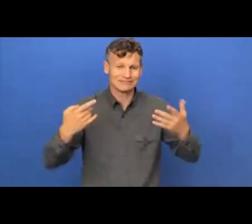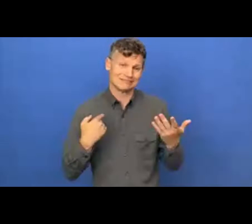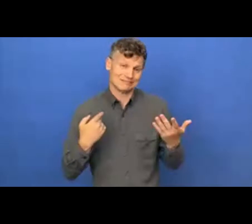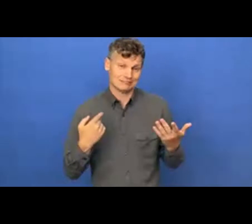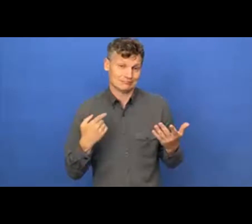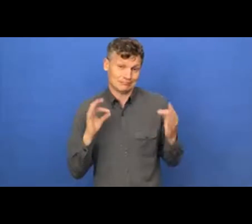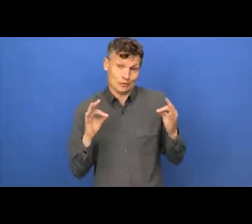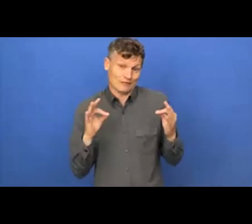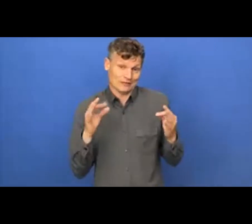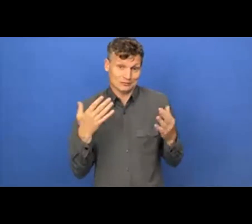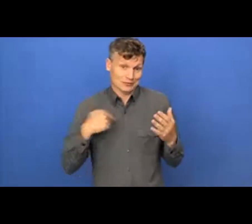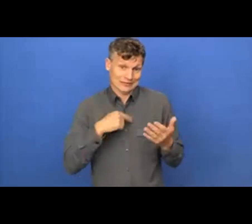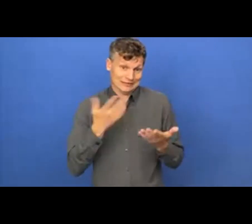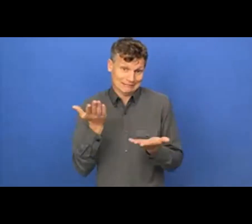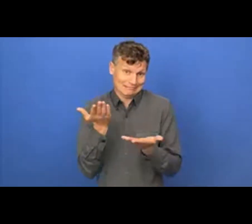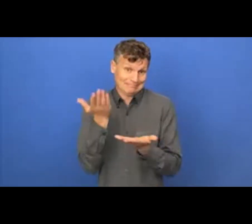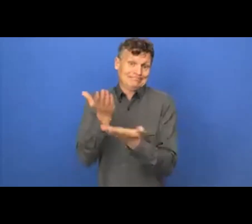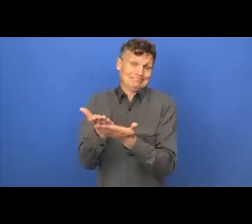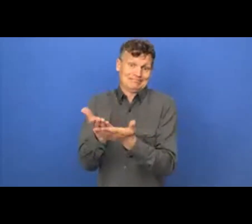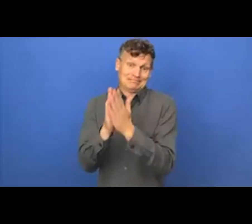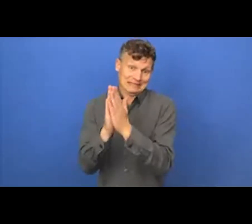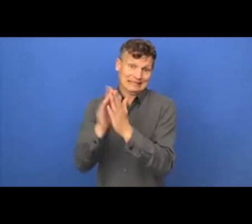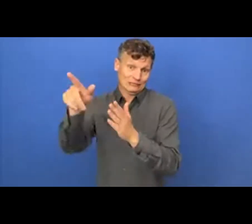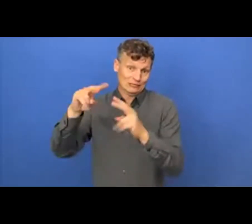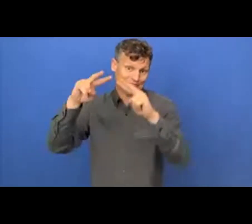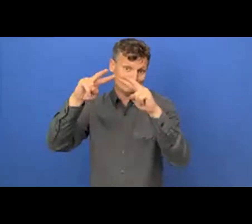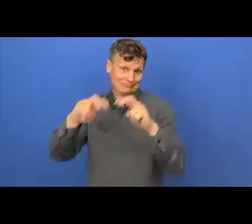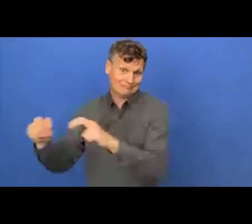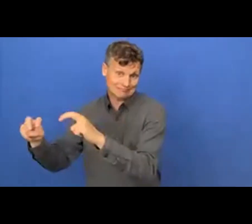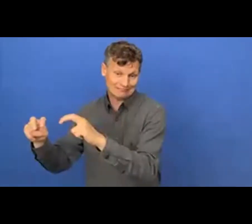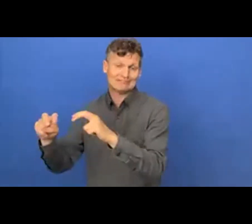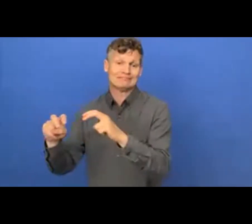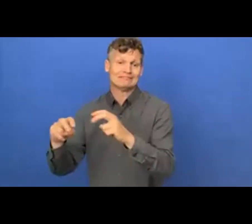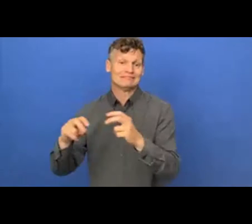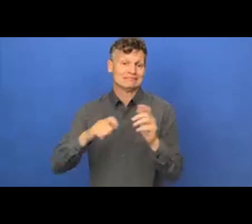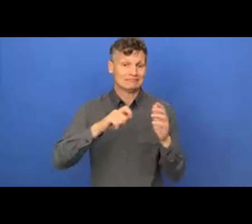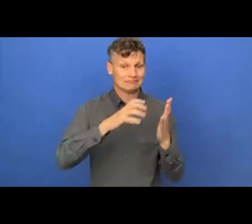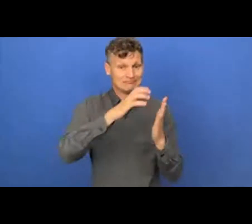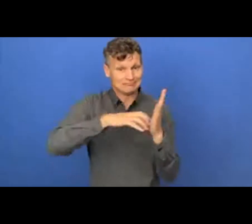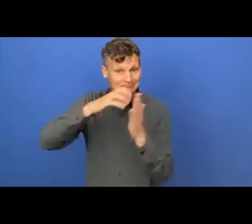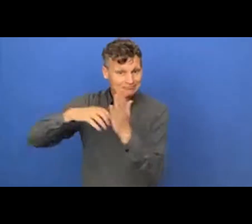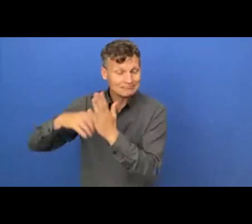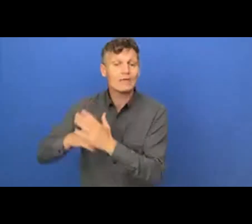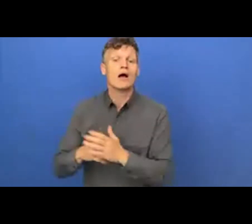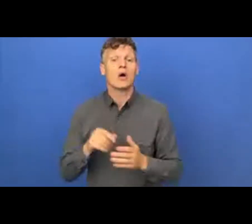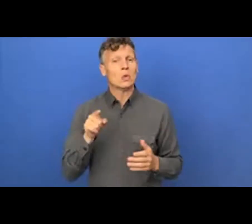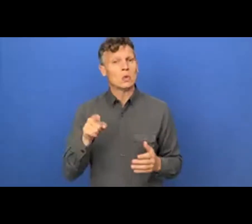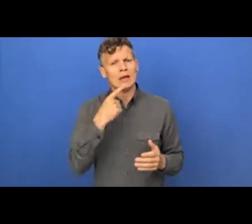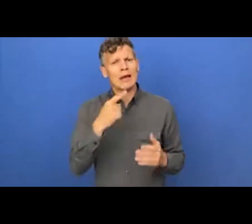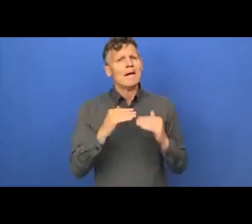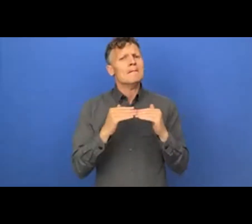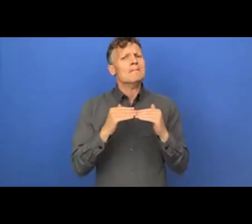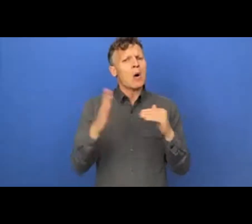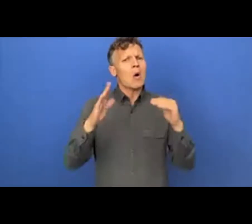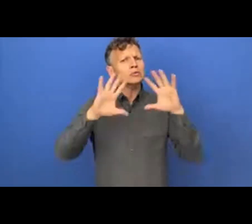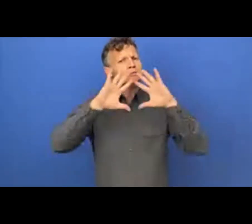this literature review, even if obviously you mentioned that most of the data comes only from a few regions.